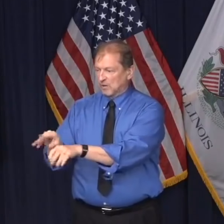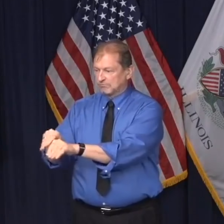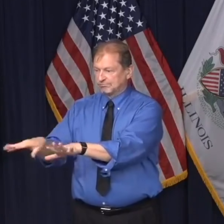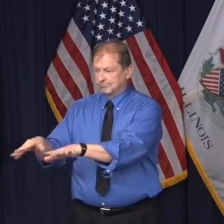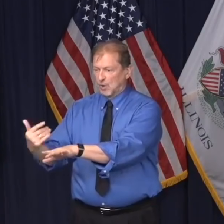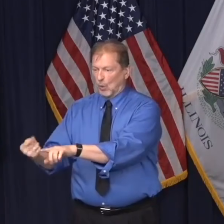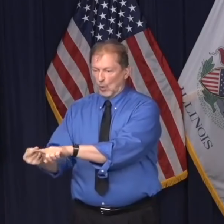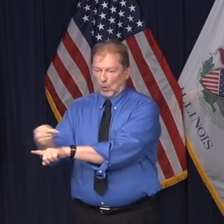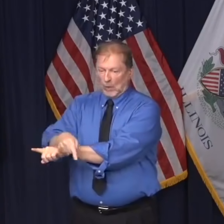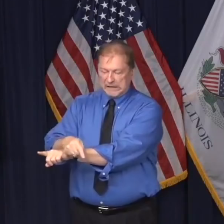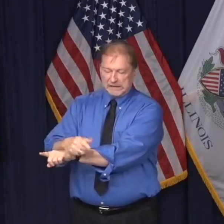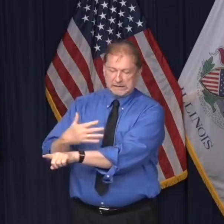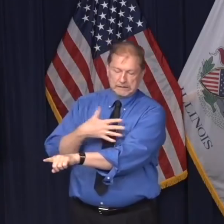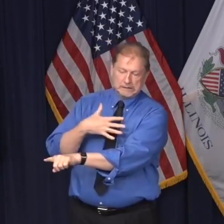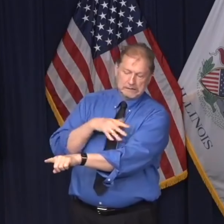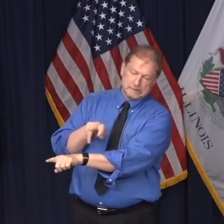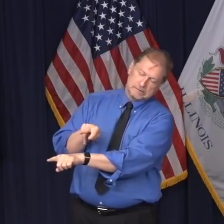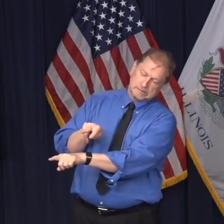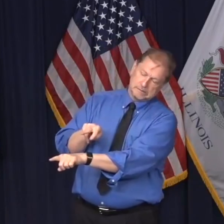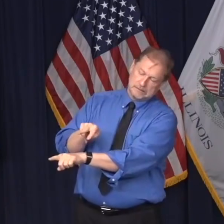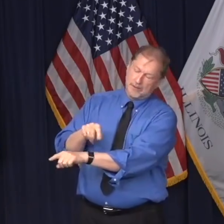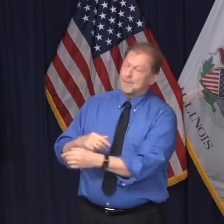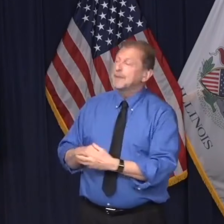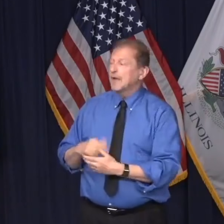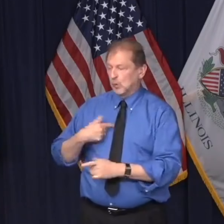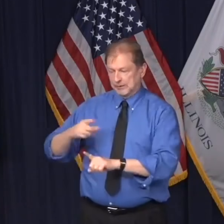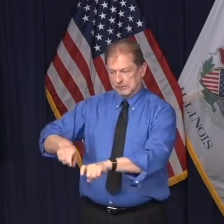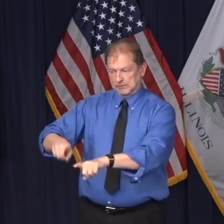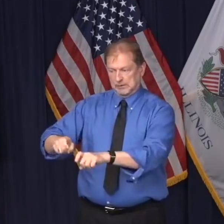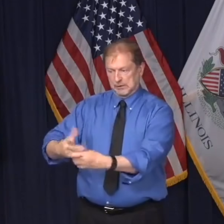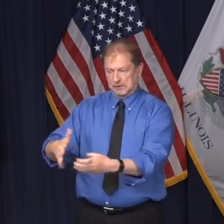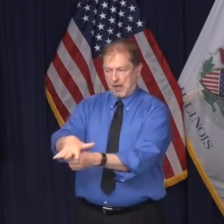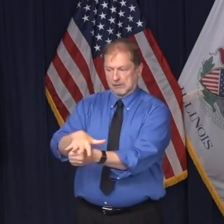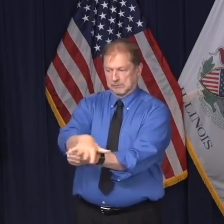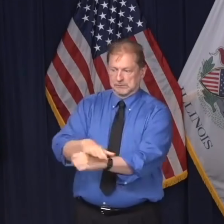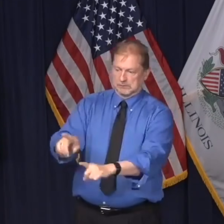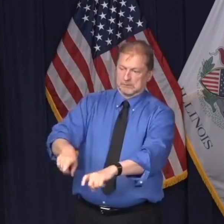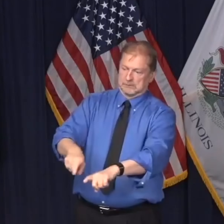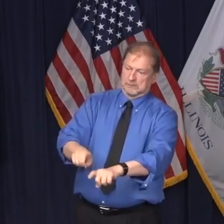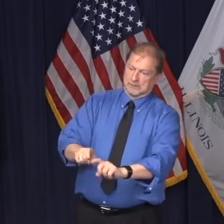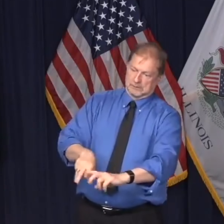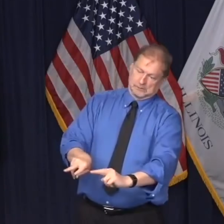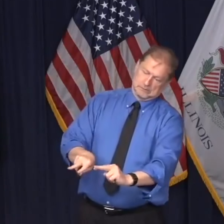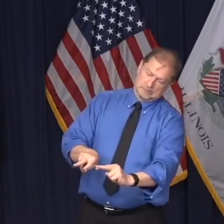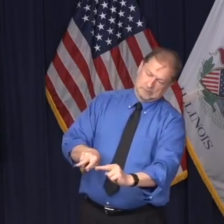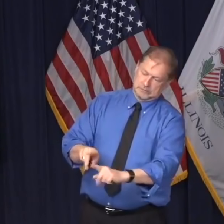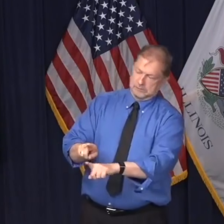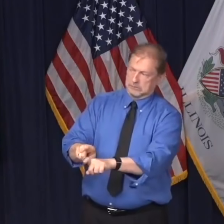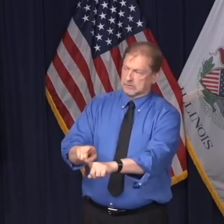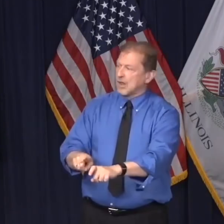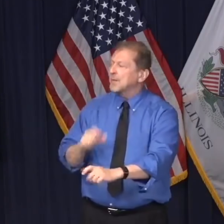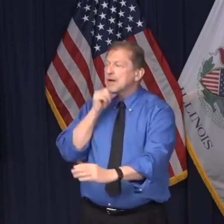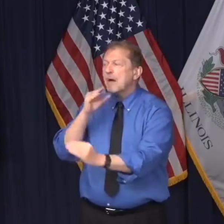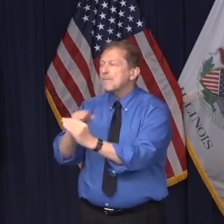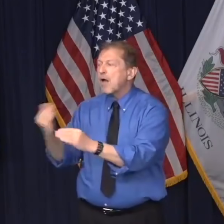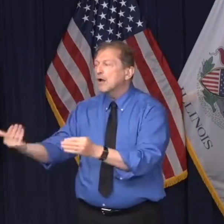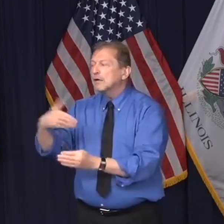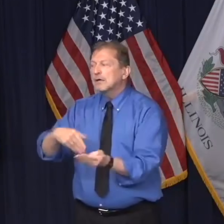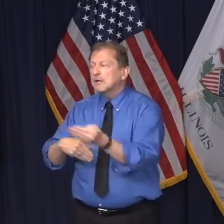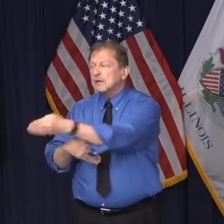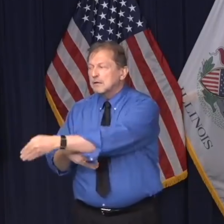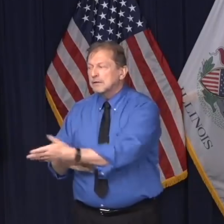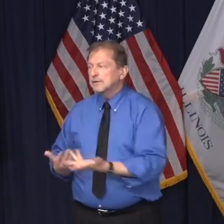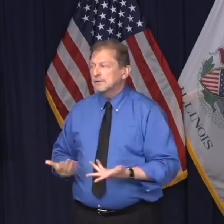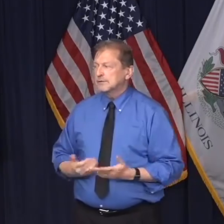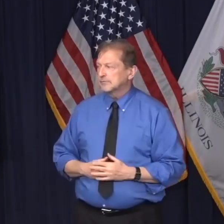eye on it, and of course we're doing a lot of testing in that area and focusing on health and safety and keeping people